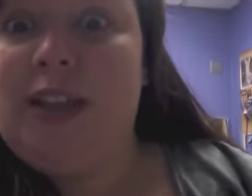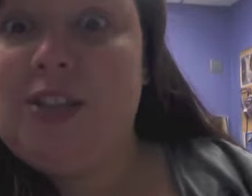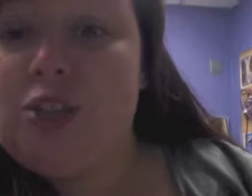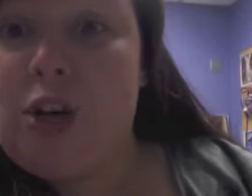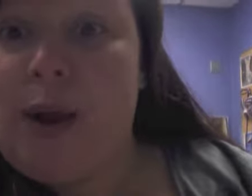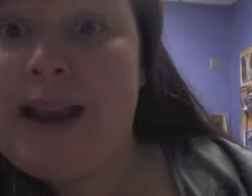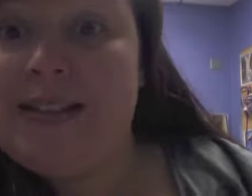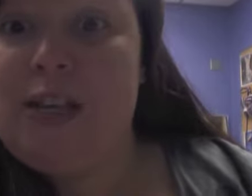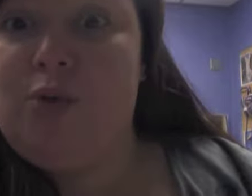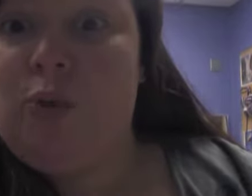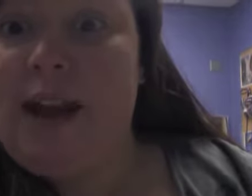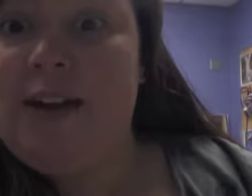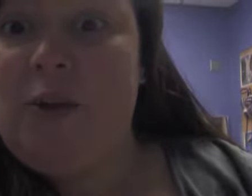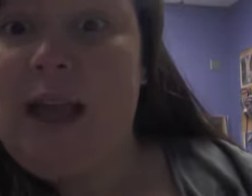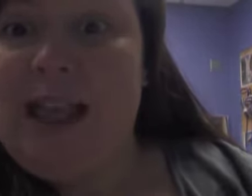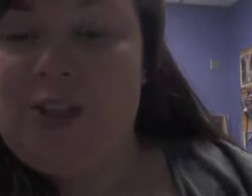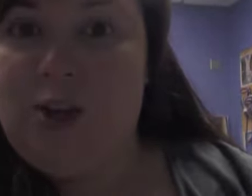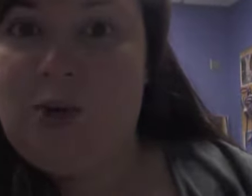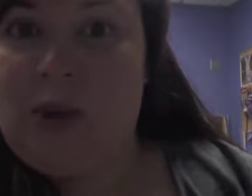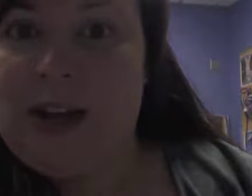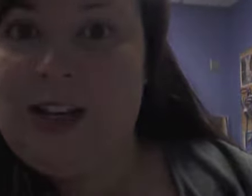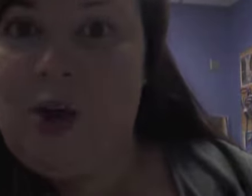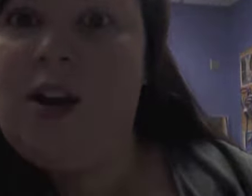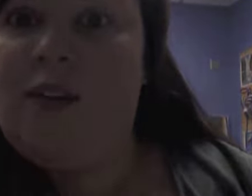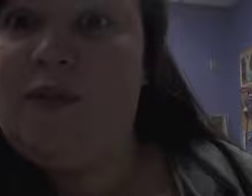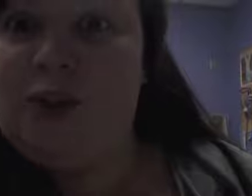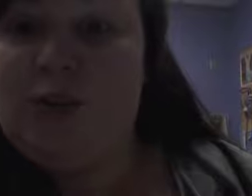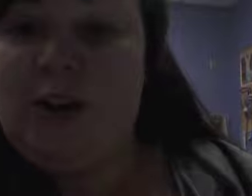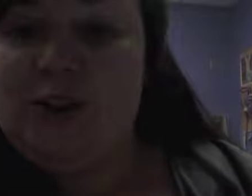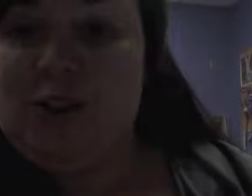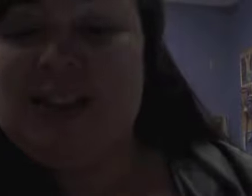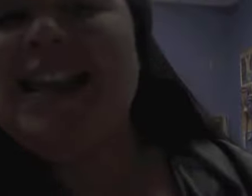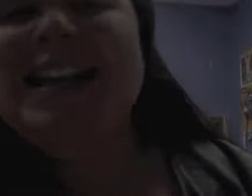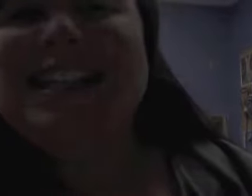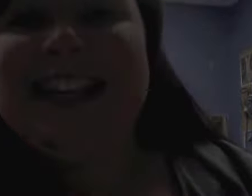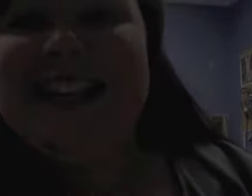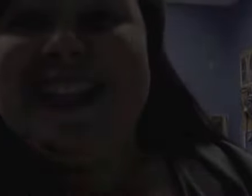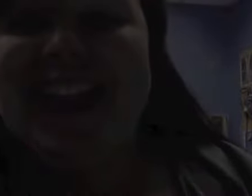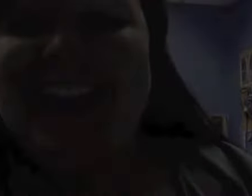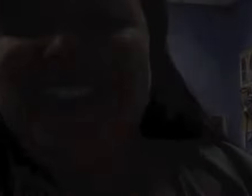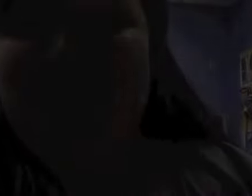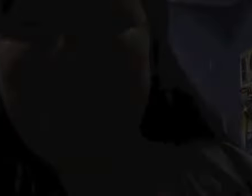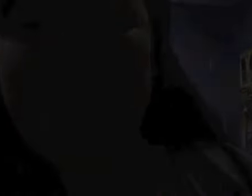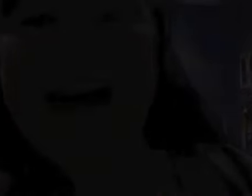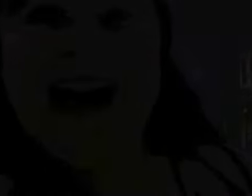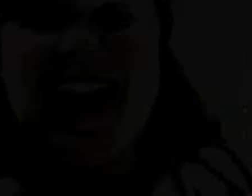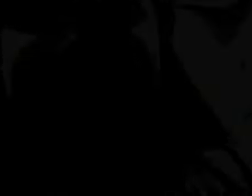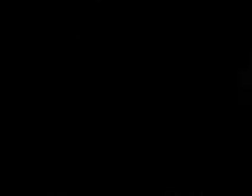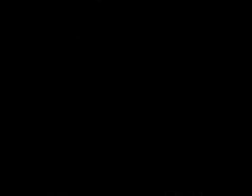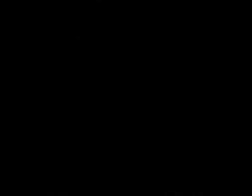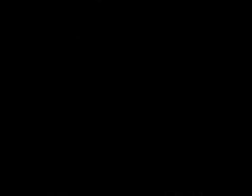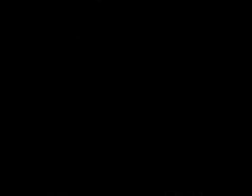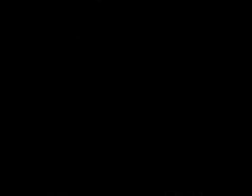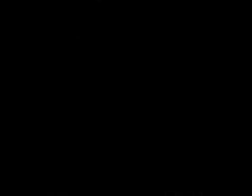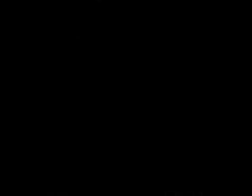don't forget to start practicing right away so that you're ready to go on our first rehearsals. See you then. Bye.